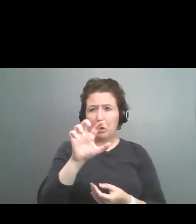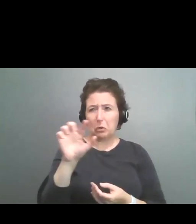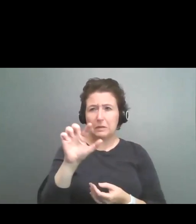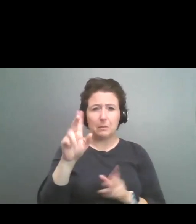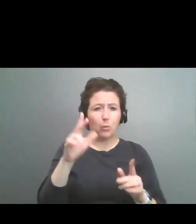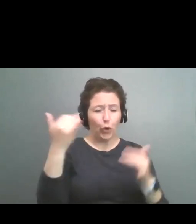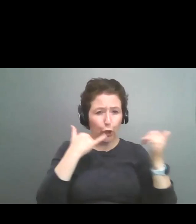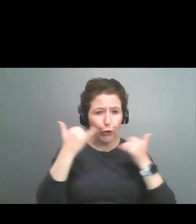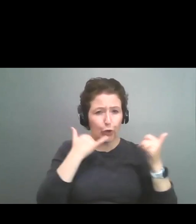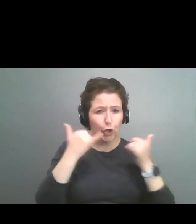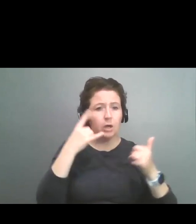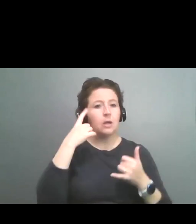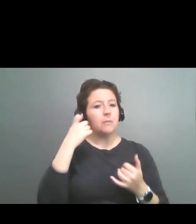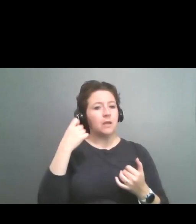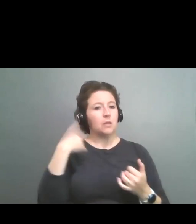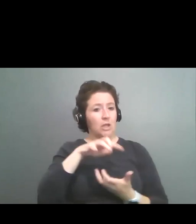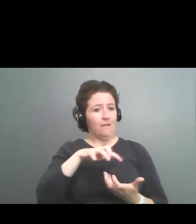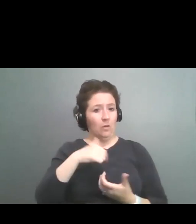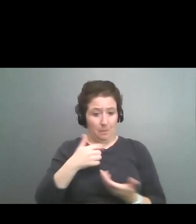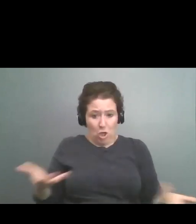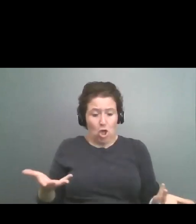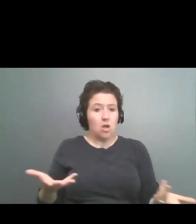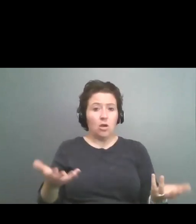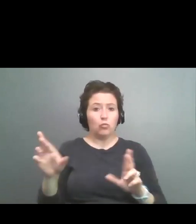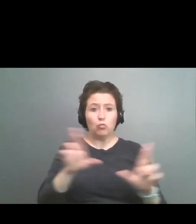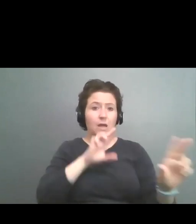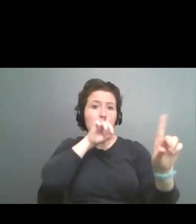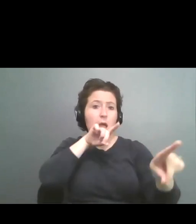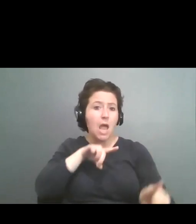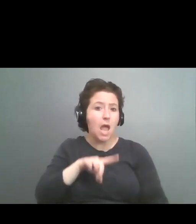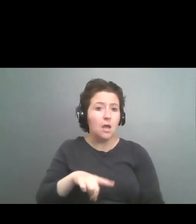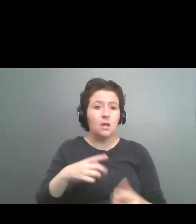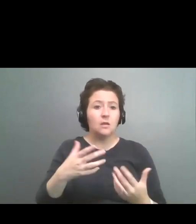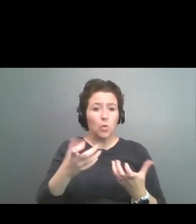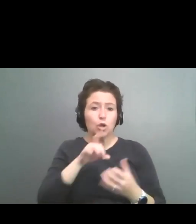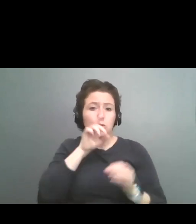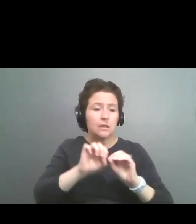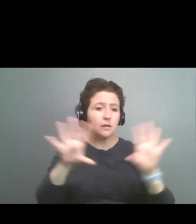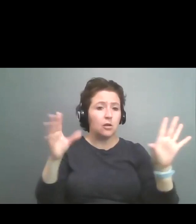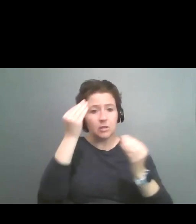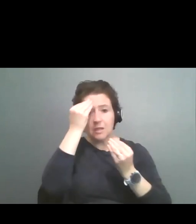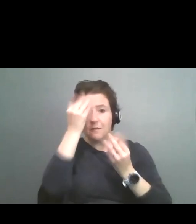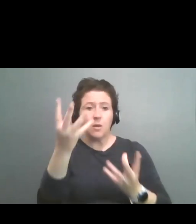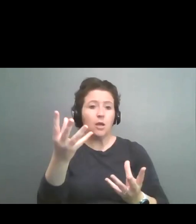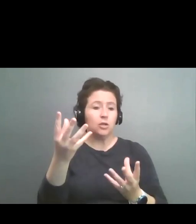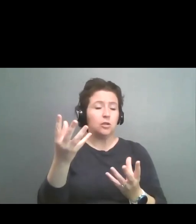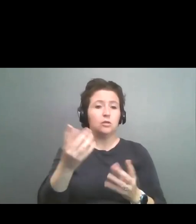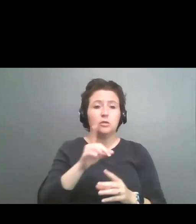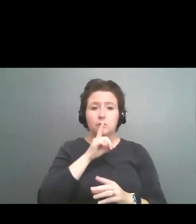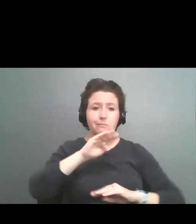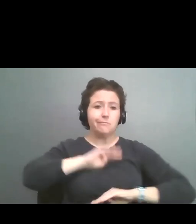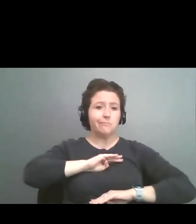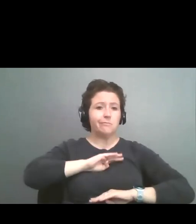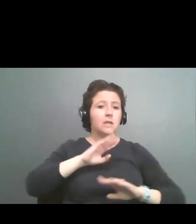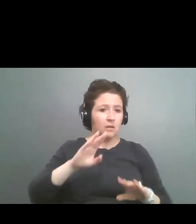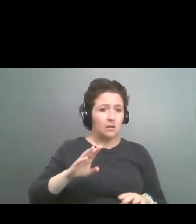because people are confused, but we're here. So we want to answer the phones. We want to make sure people know that they get the answers that they need to know